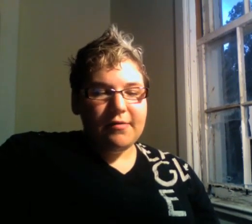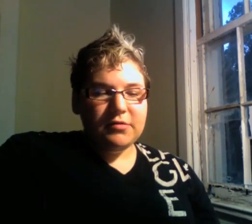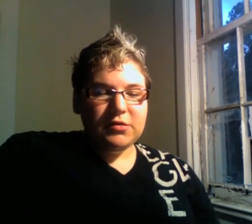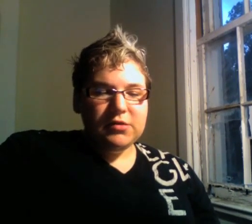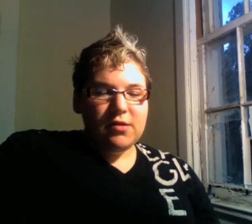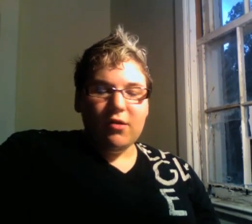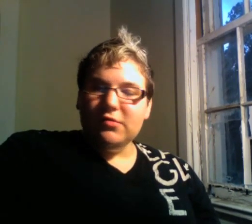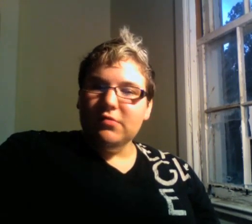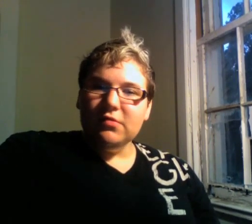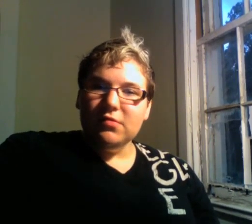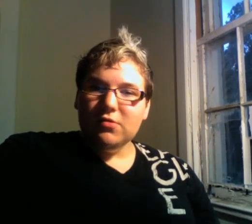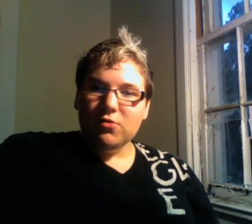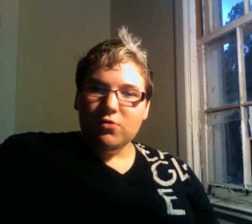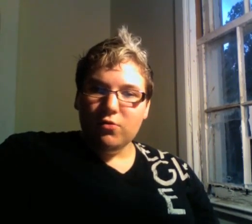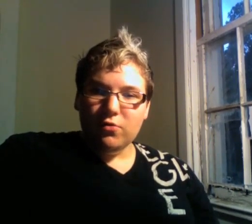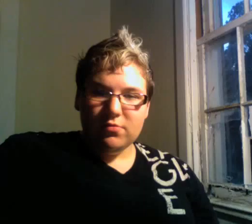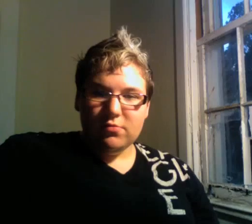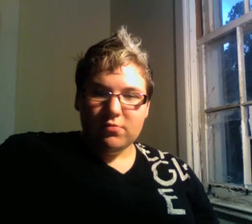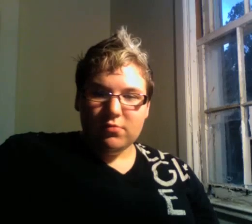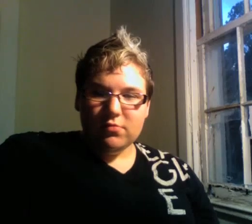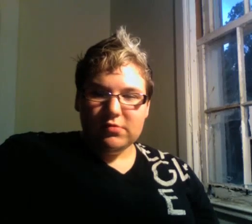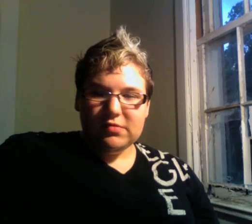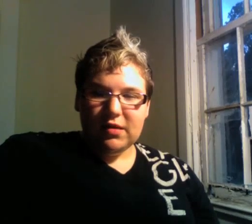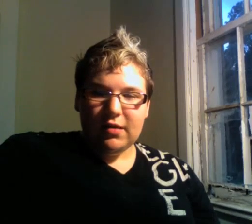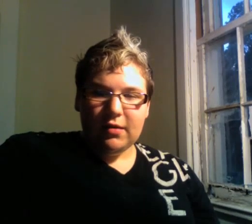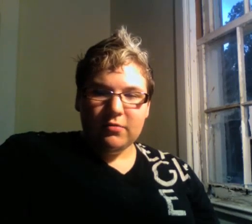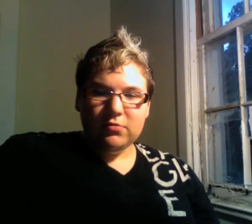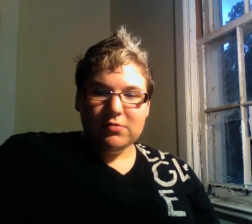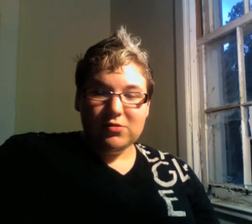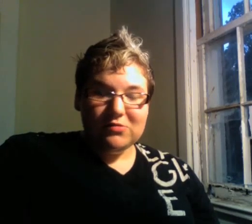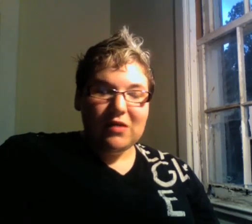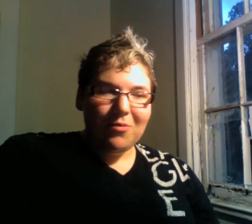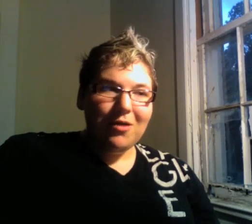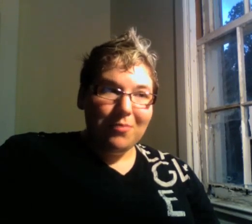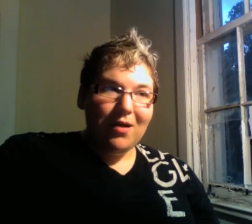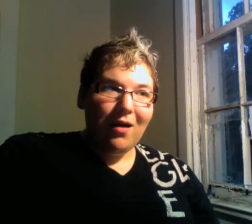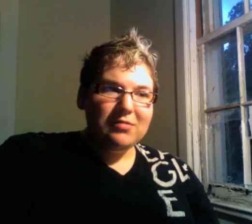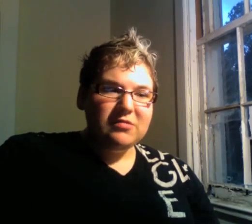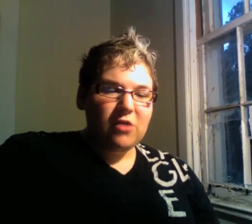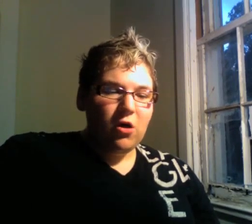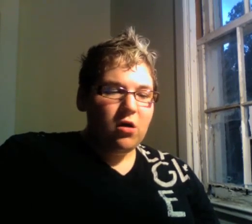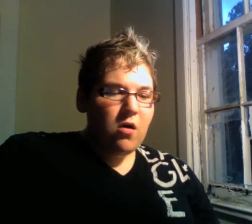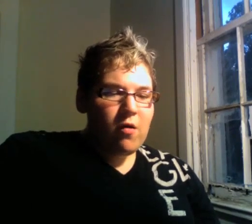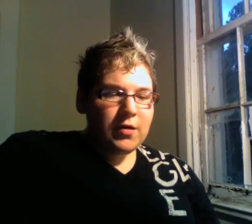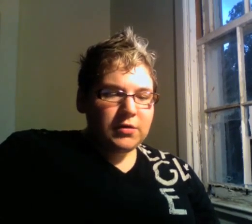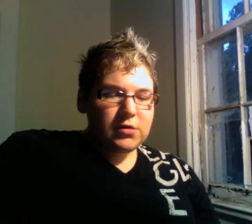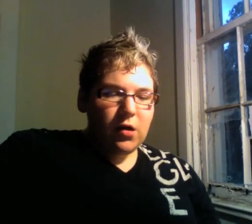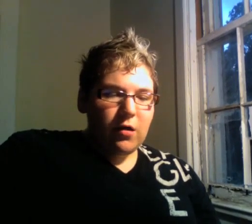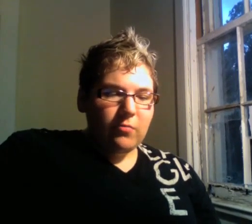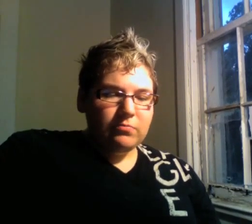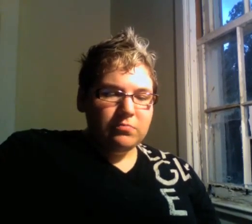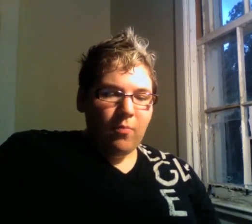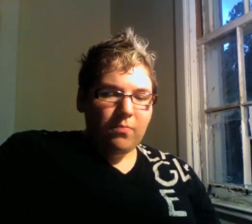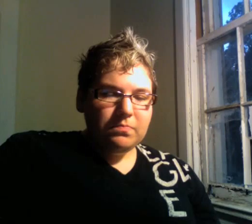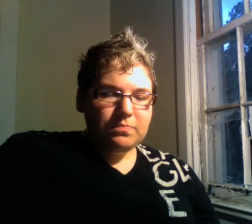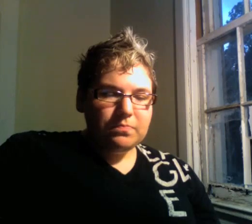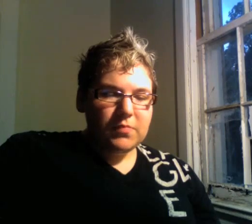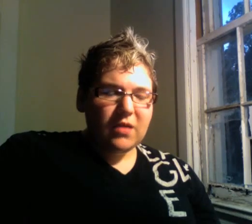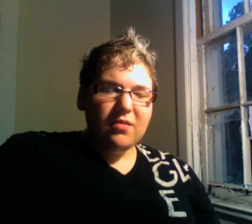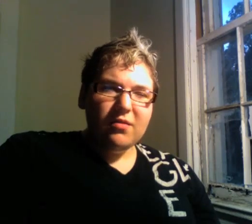causes it to see just how bad my eyes saw um those